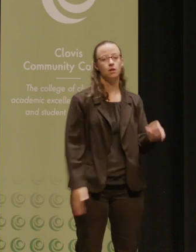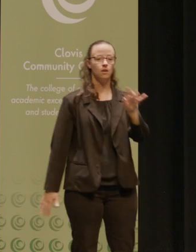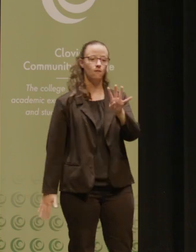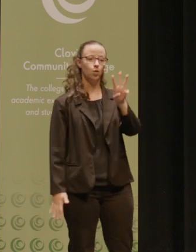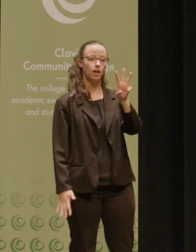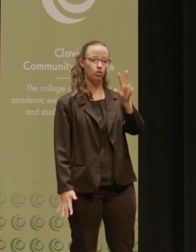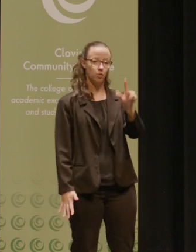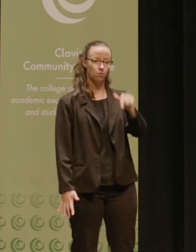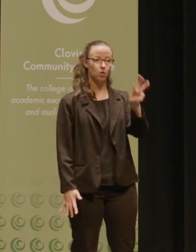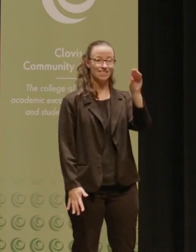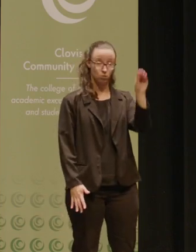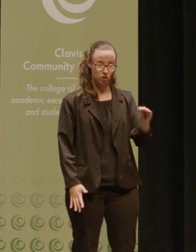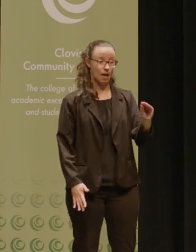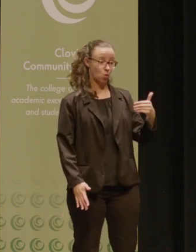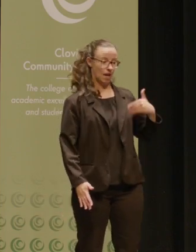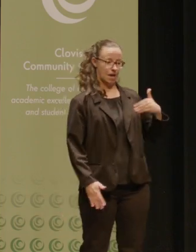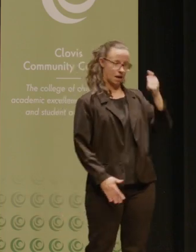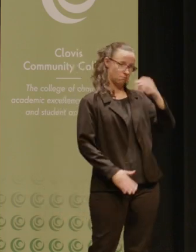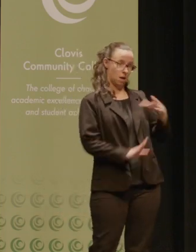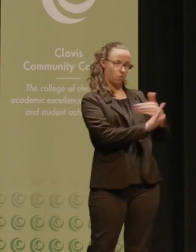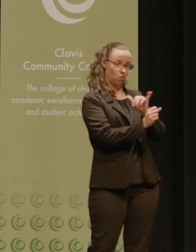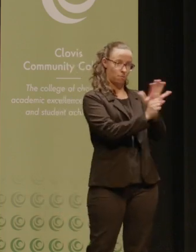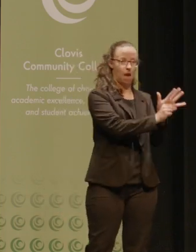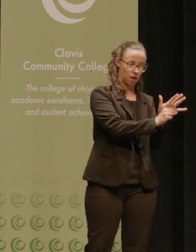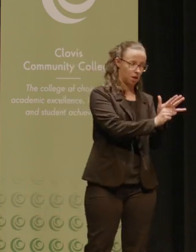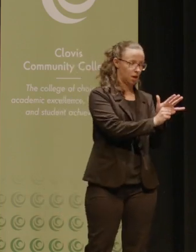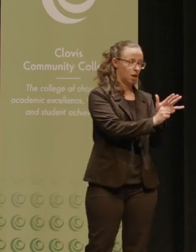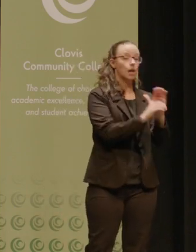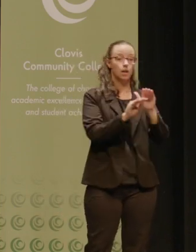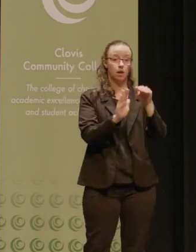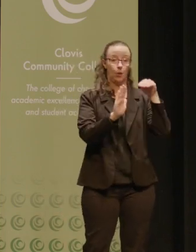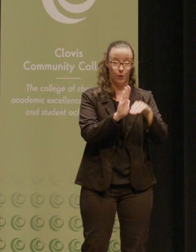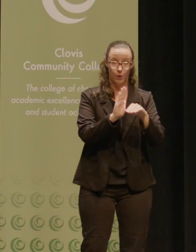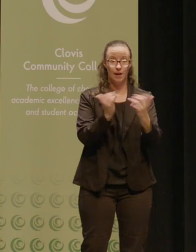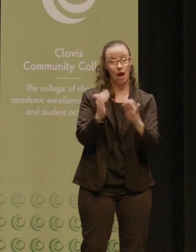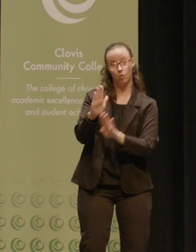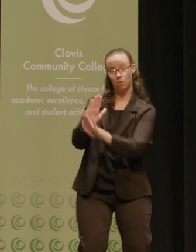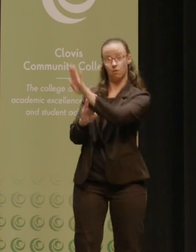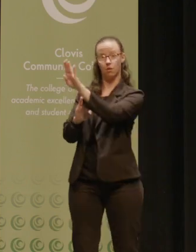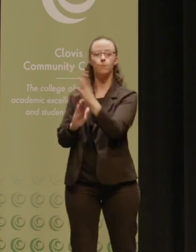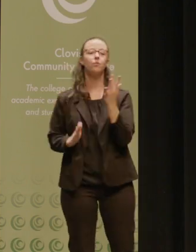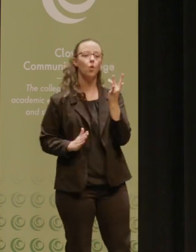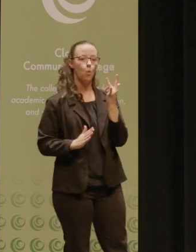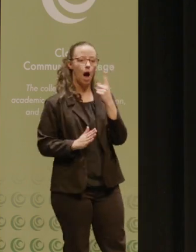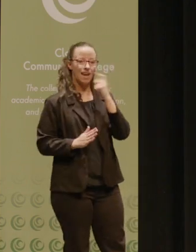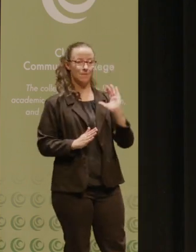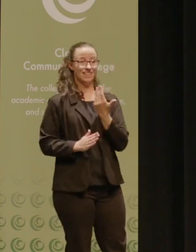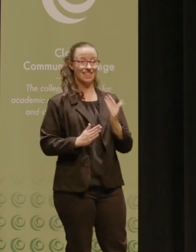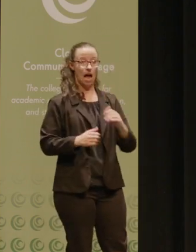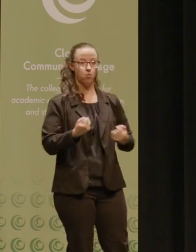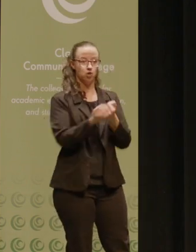43.6% is where we had our young men before the pandemic, then it plummeted. Look, we're on the rise. That's because the interventions are